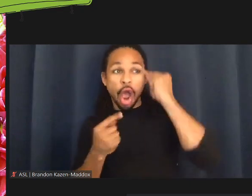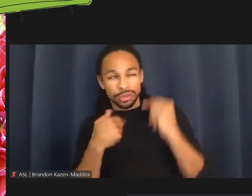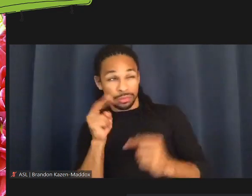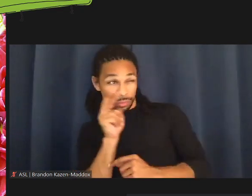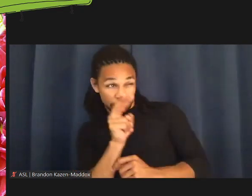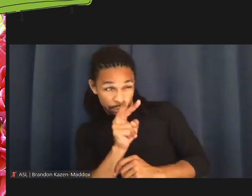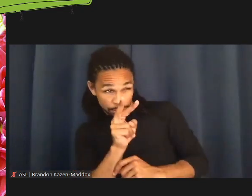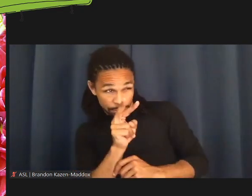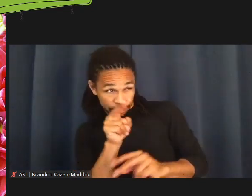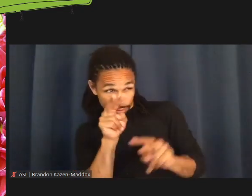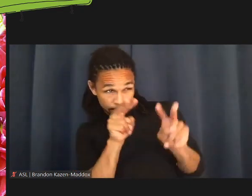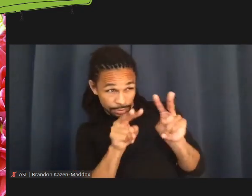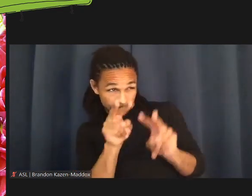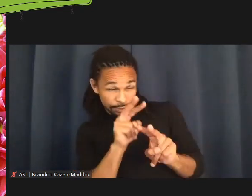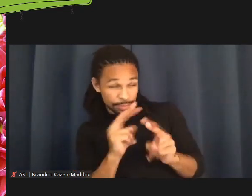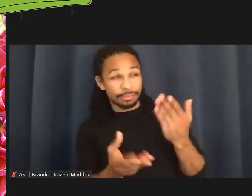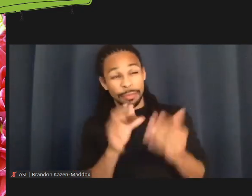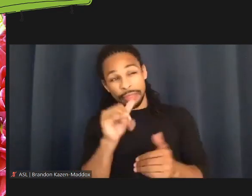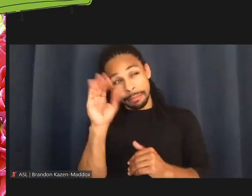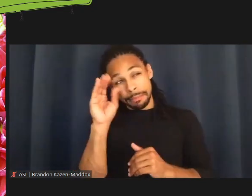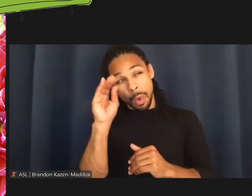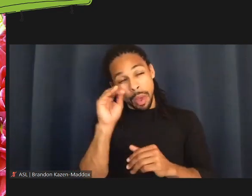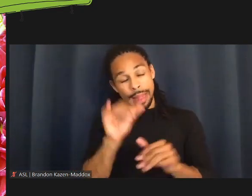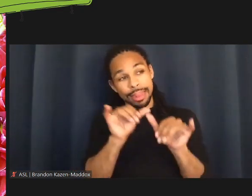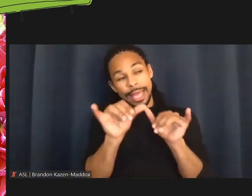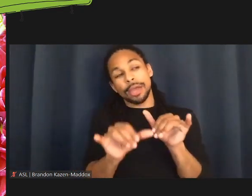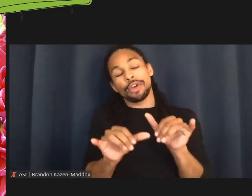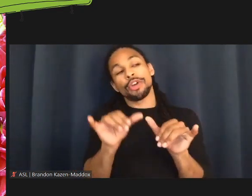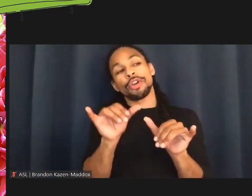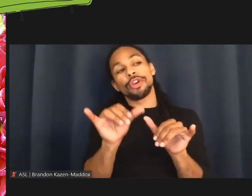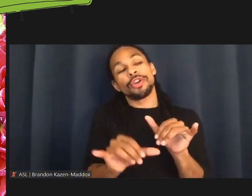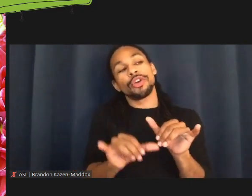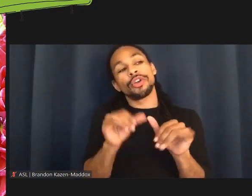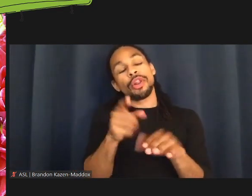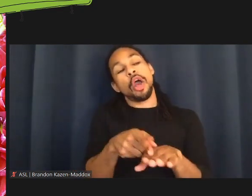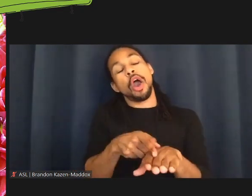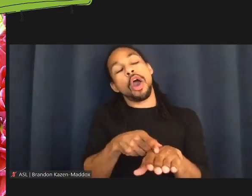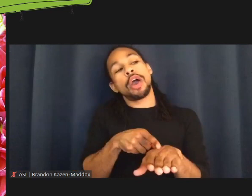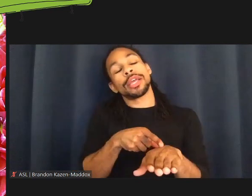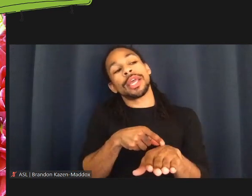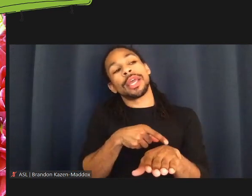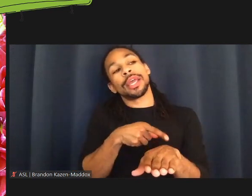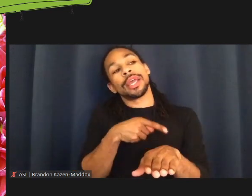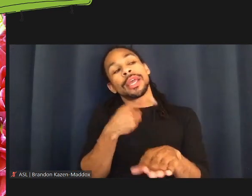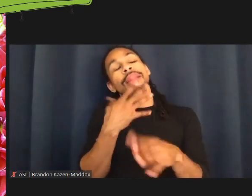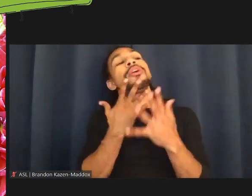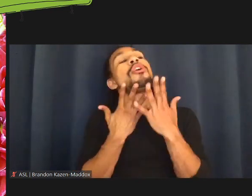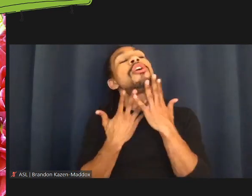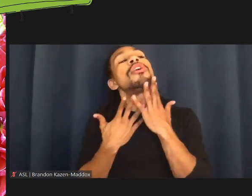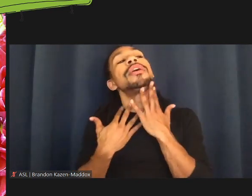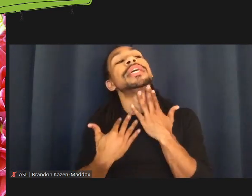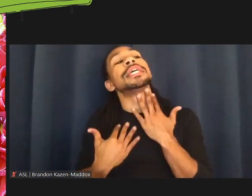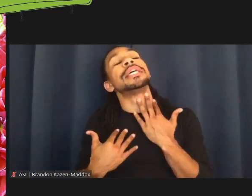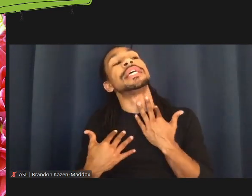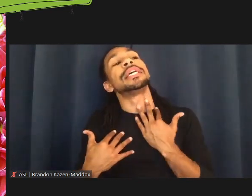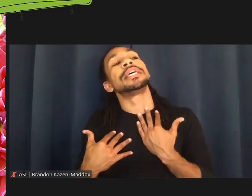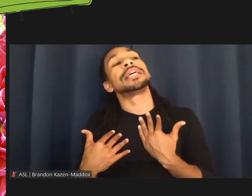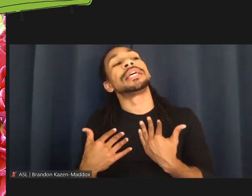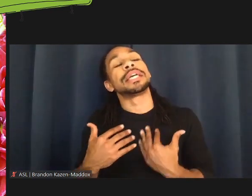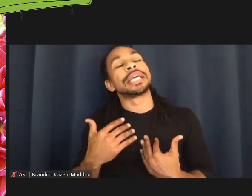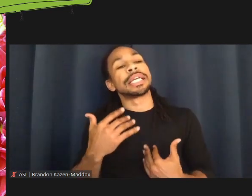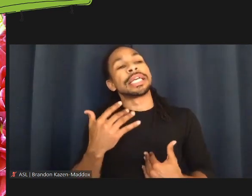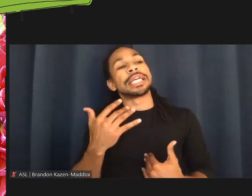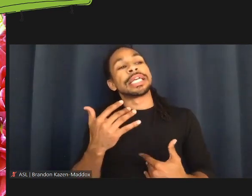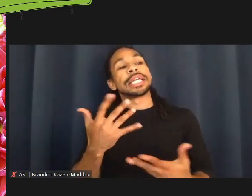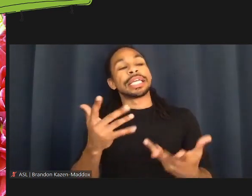Perhaps the boy had lingered, longing, lusting, fingered the fabric of some